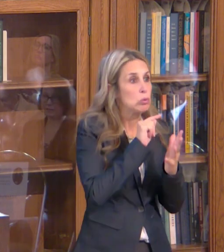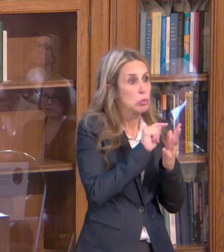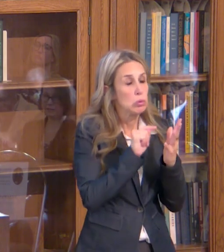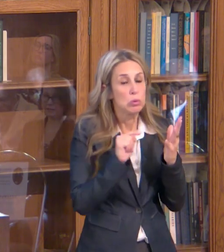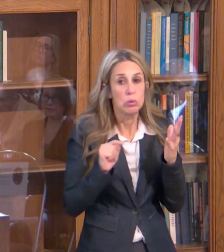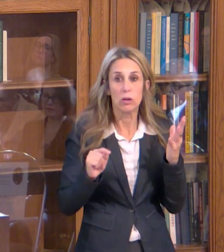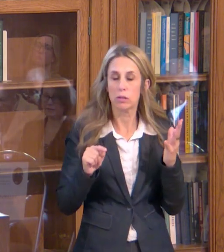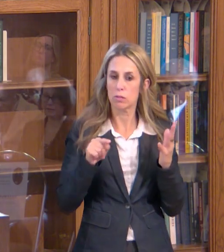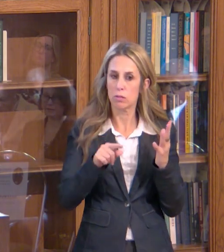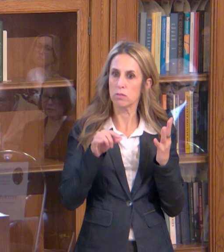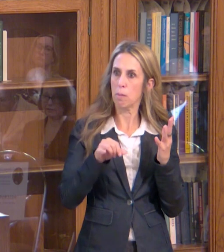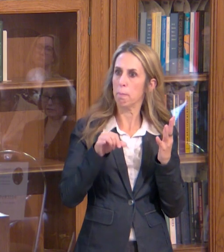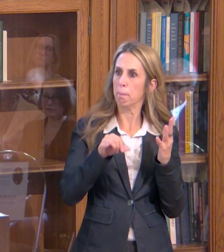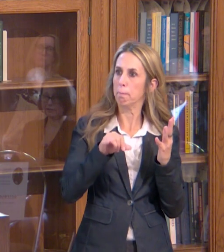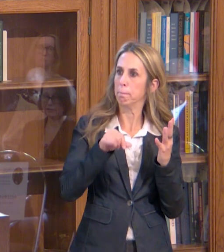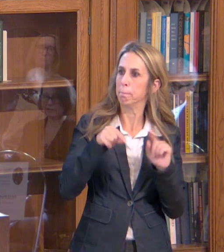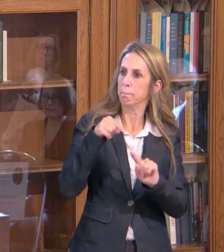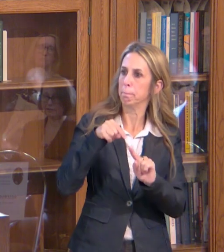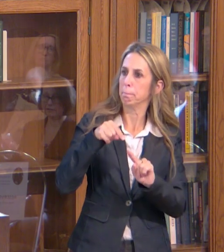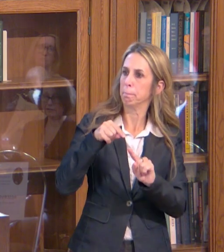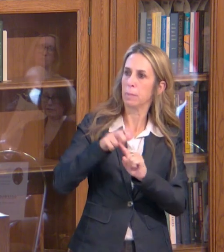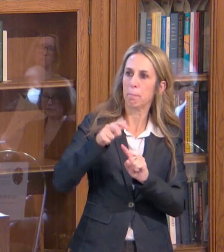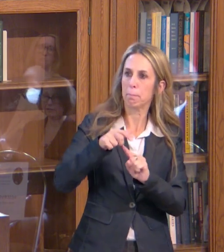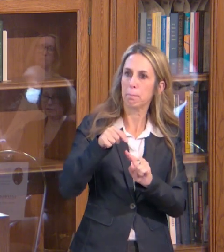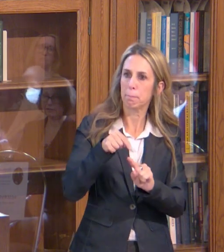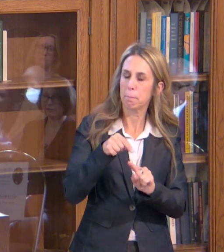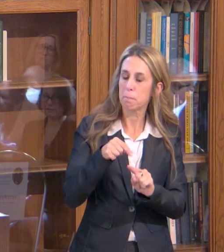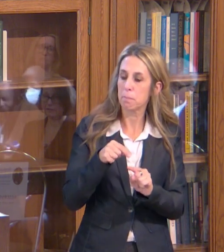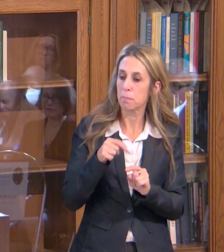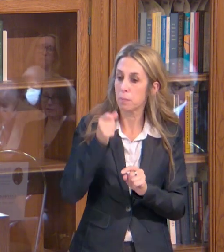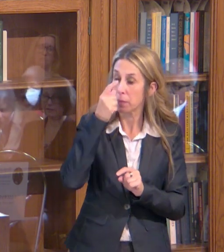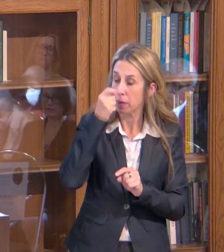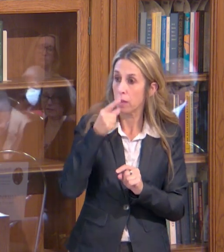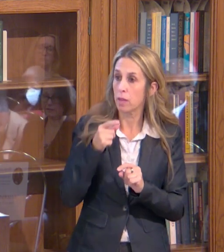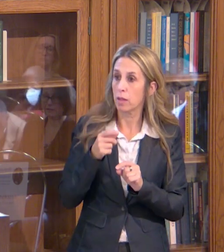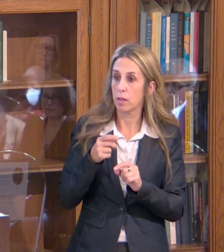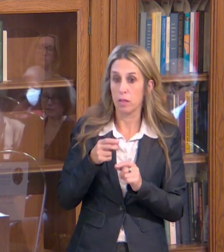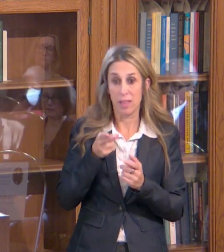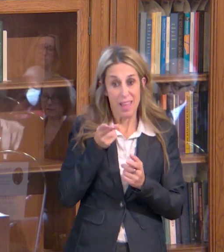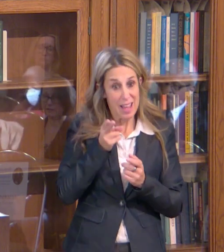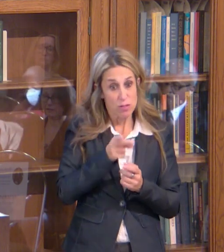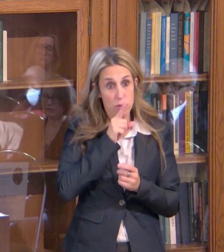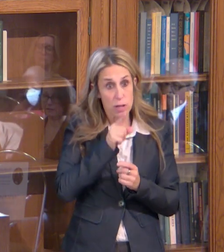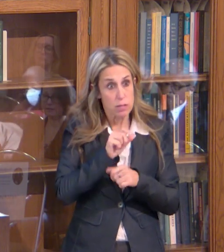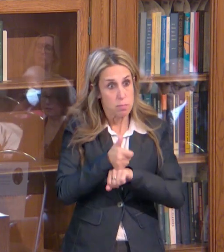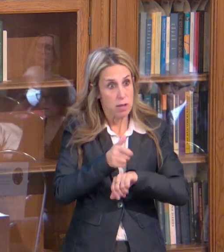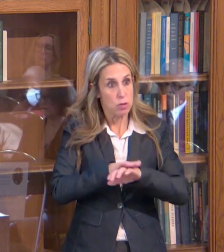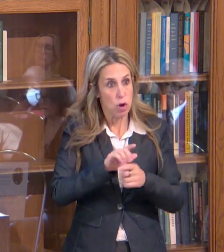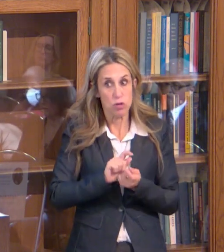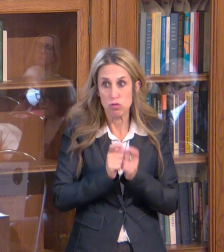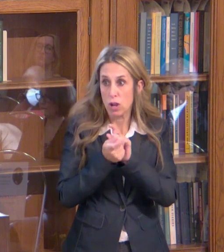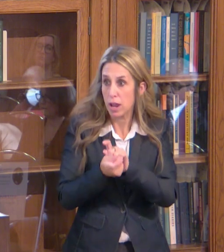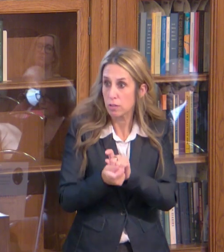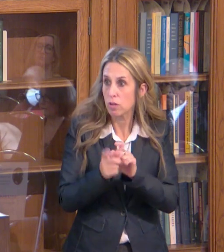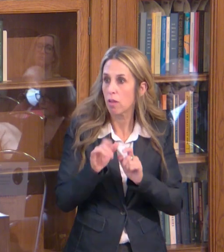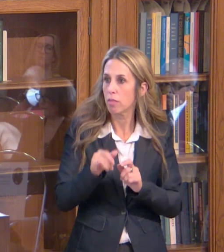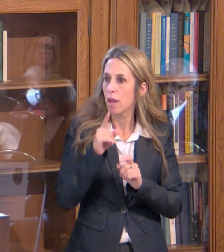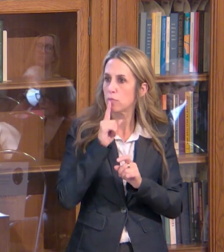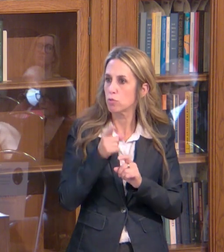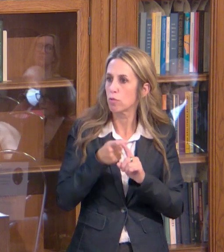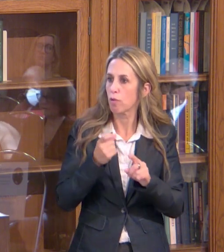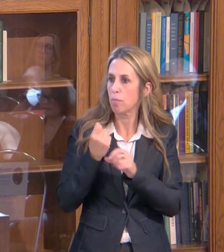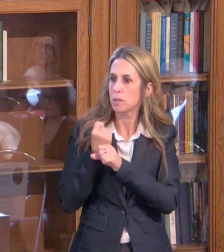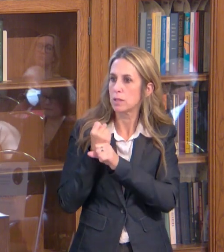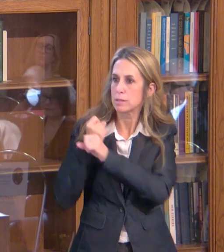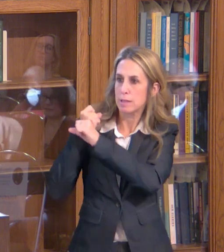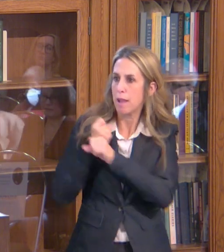isn't true of History the discipline of history is based on change and this is certainly true of From Slavery to